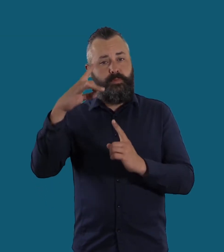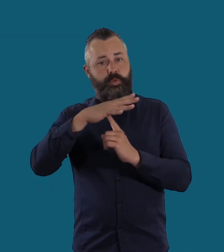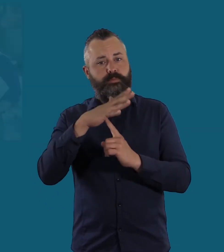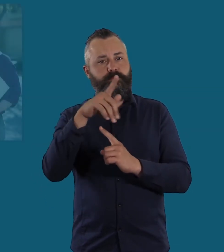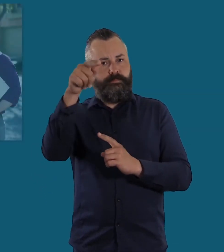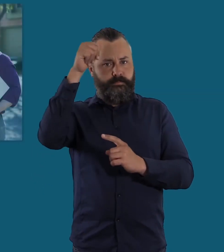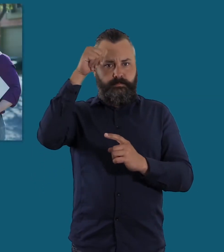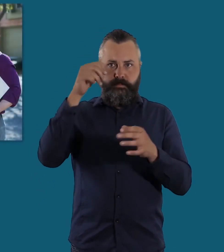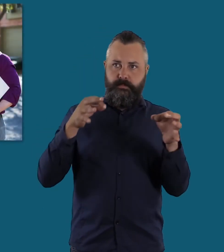Know your plan.